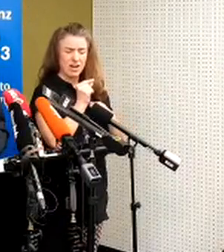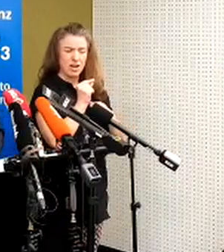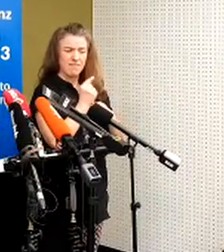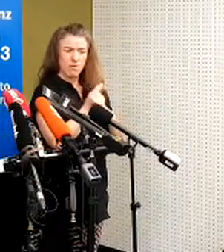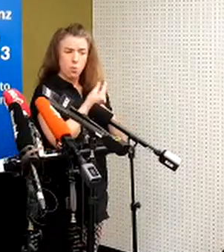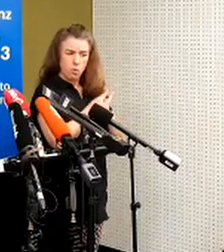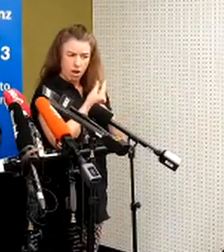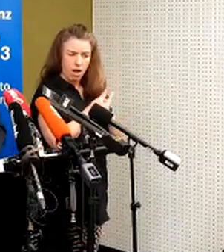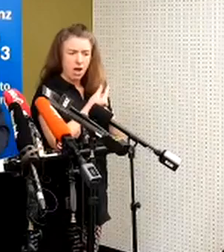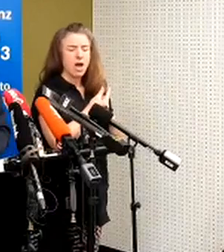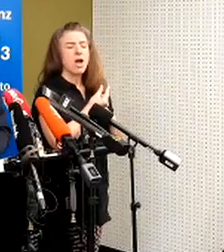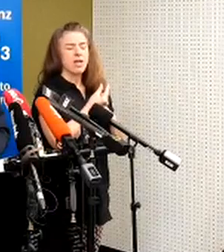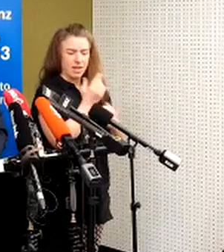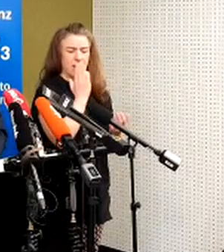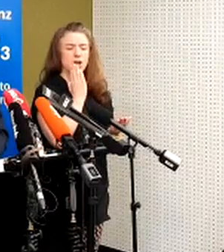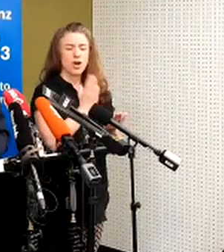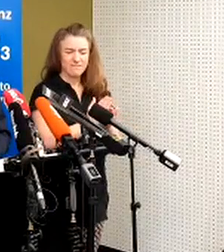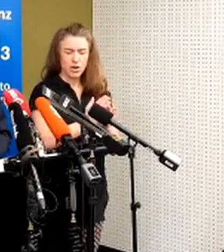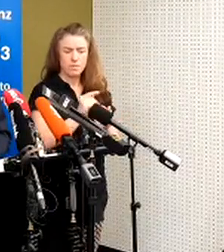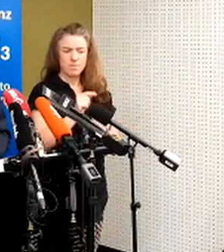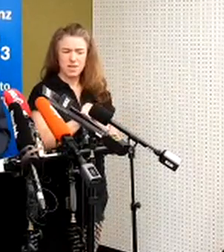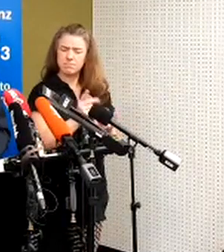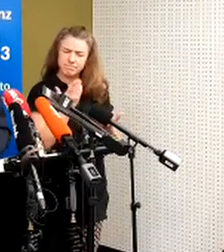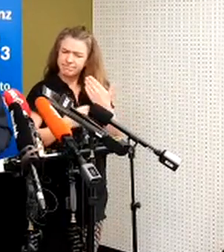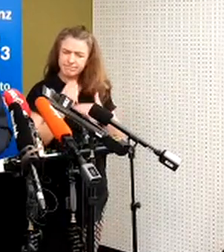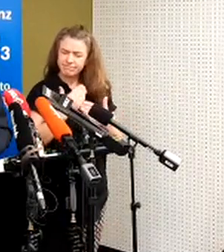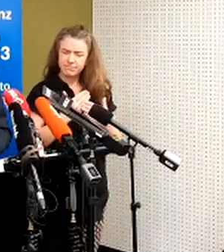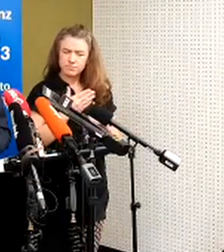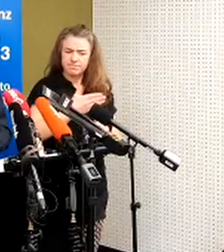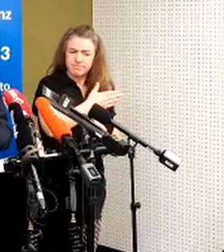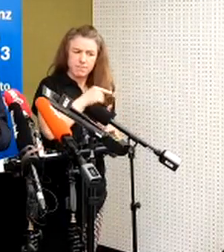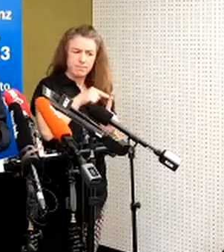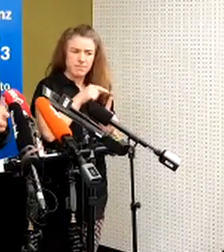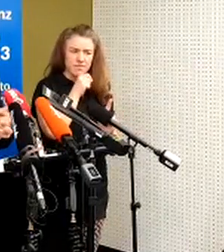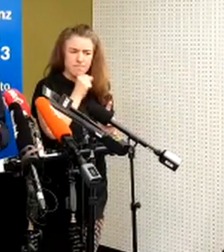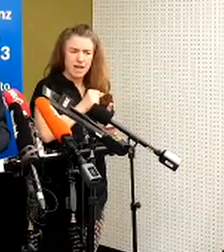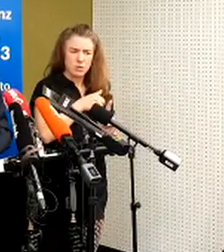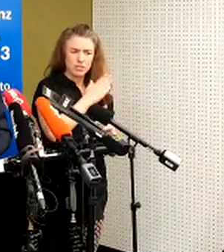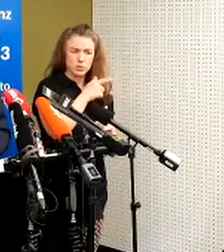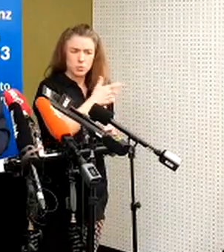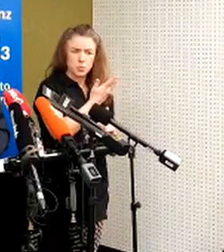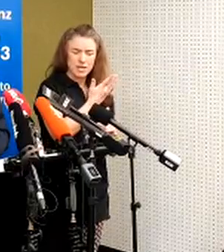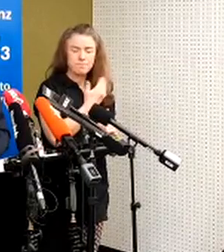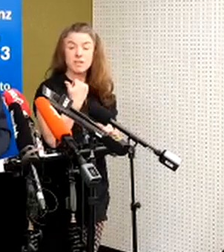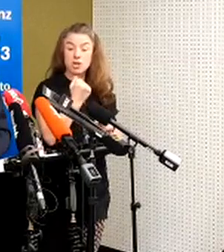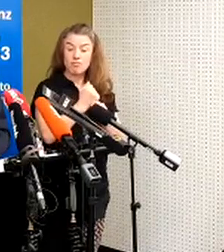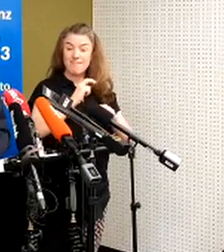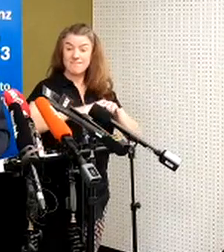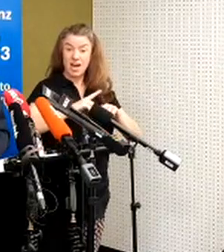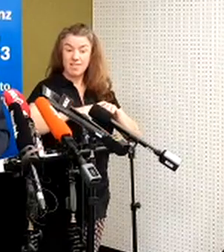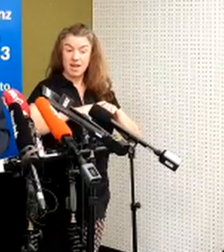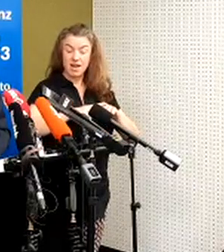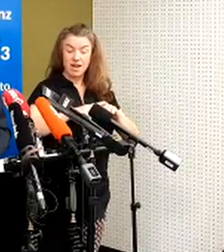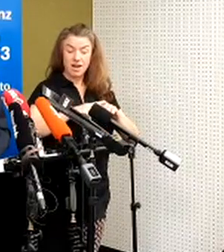before there was a confirmed case of COVID. Yeah, so just with respect to the grandfather who returned from Iran, his symptoms were